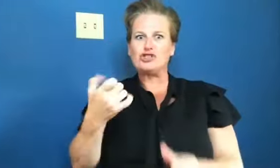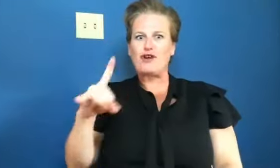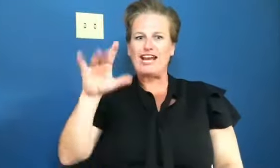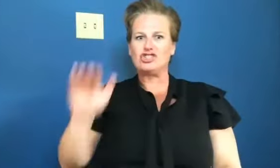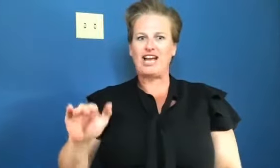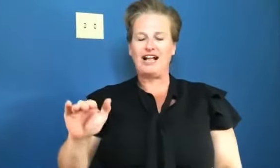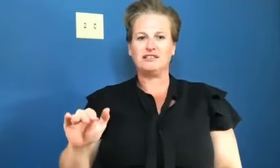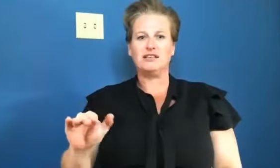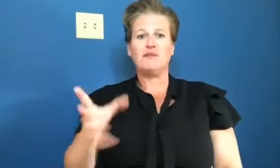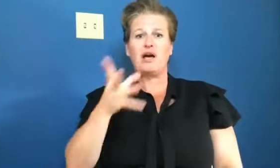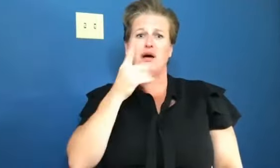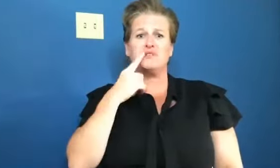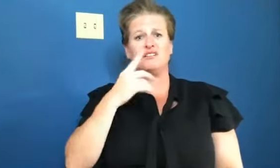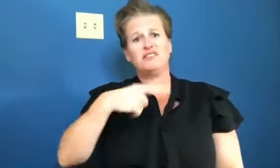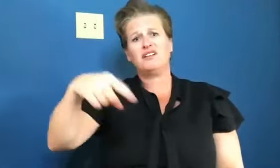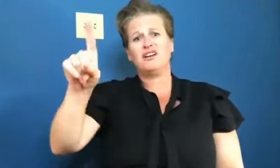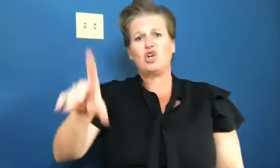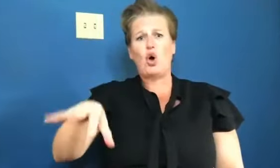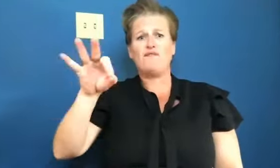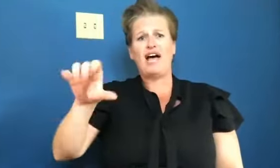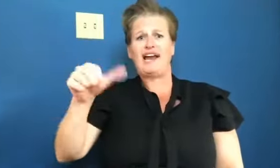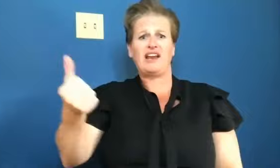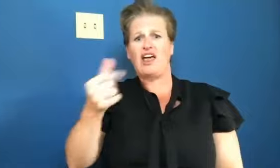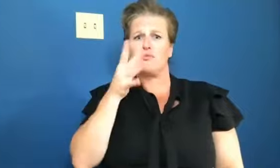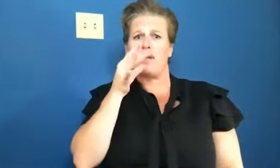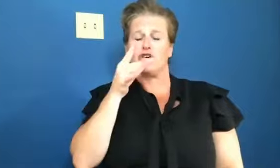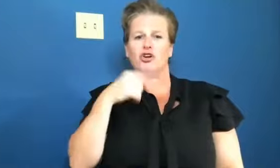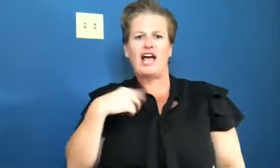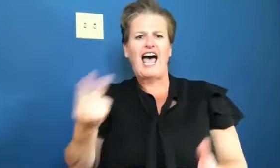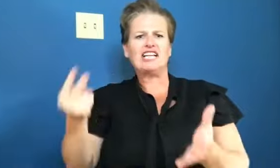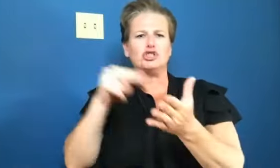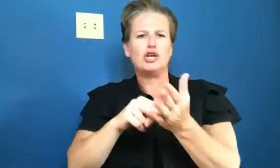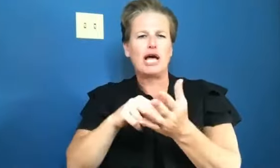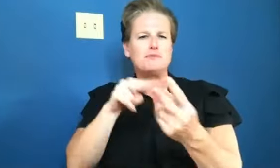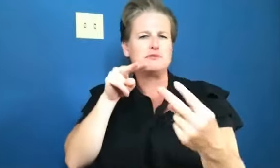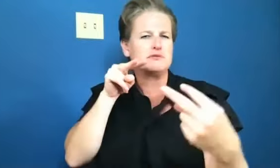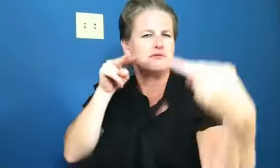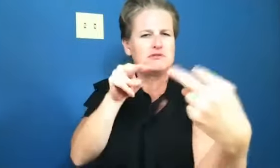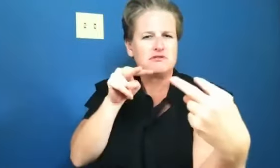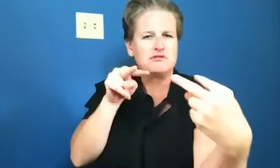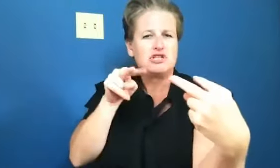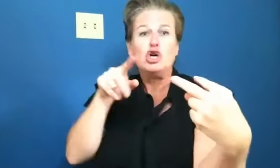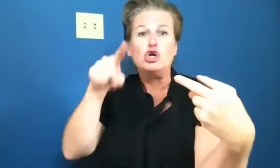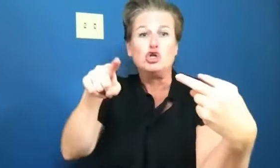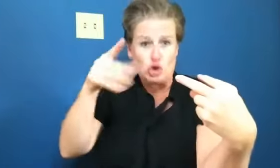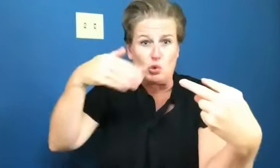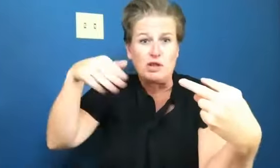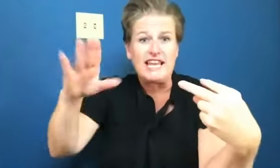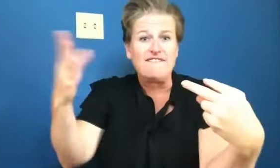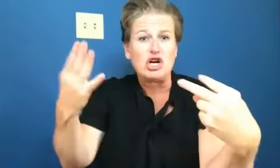mother? And I stood up and I looked in her face and I pointed my finger at her and I said, if you leave here today, you're going to die an old, lonely woman. No one's